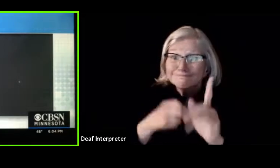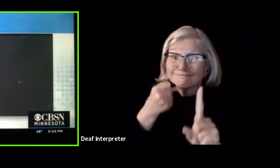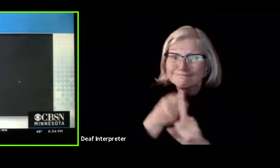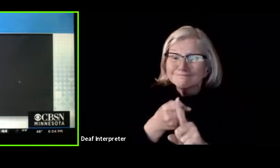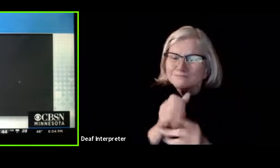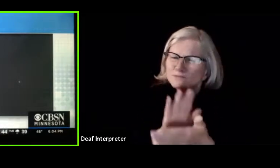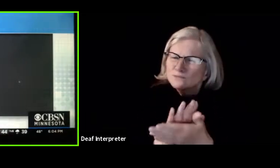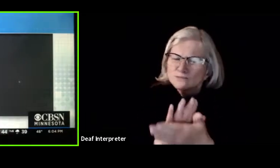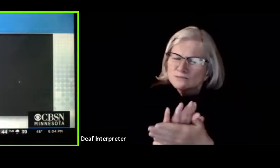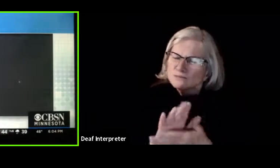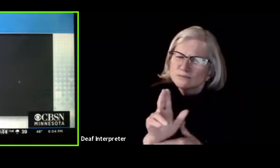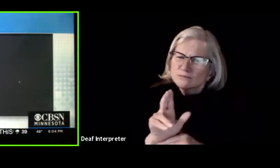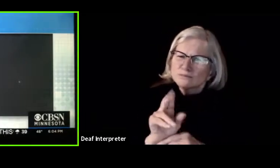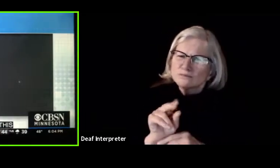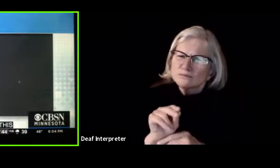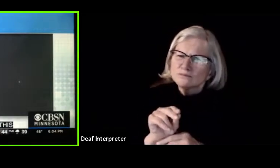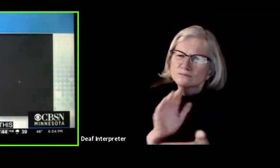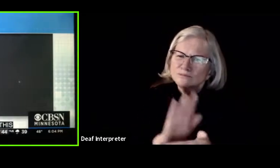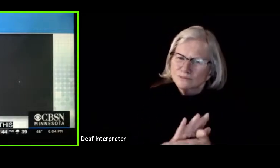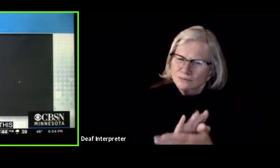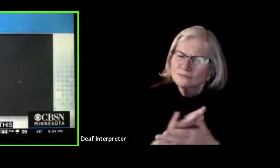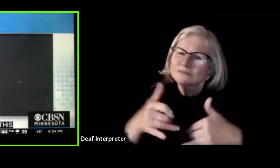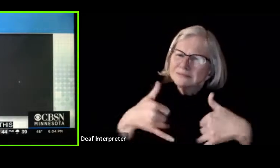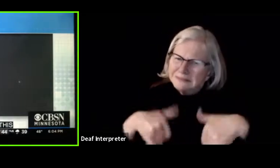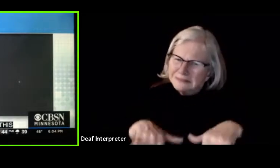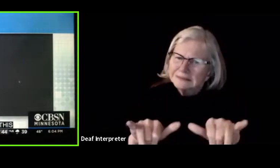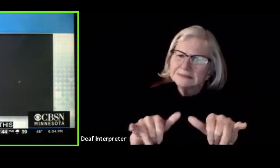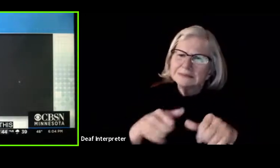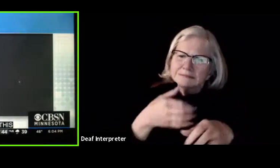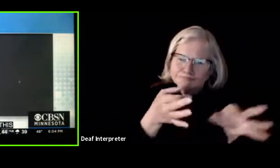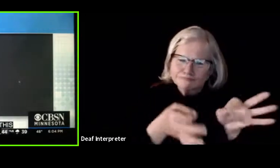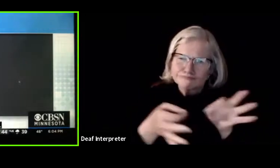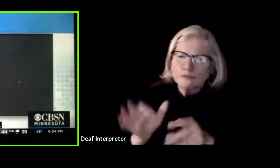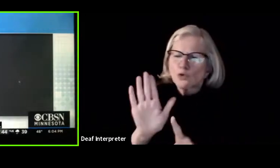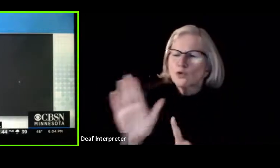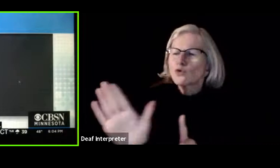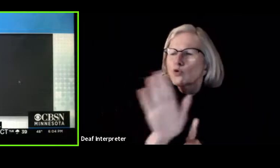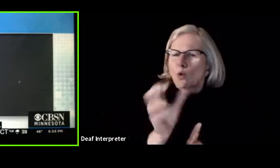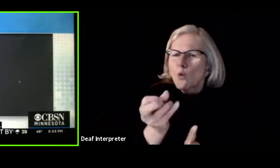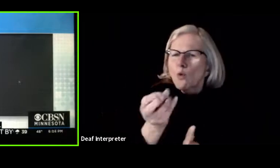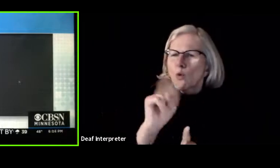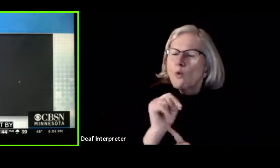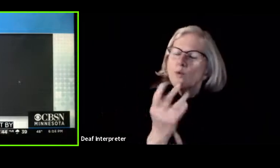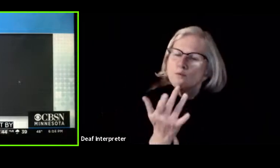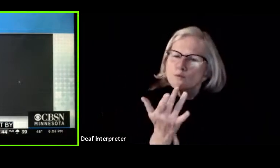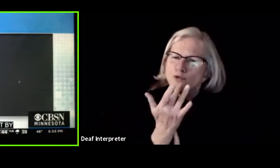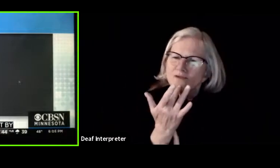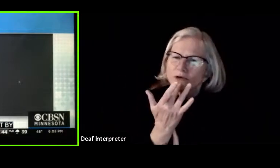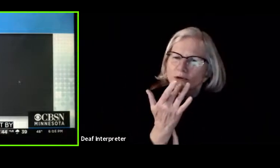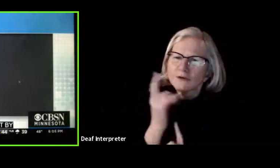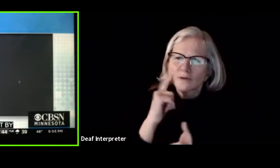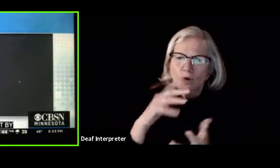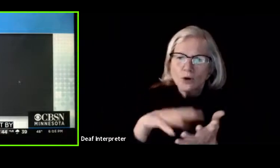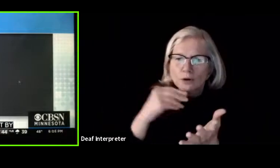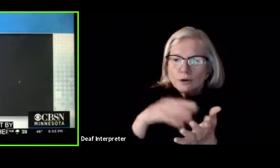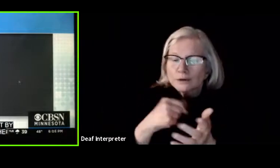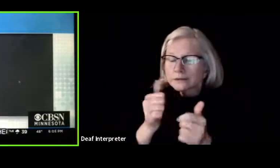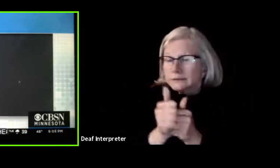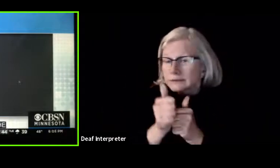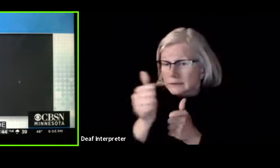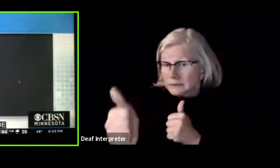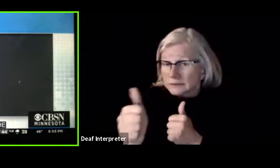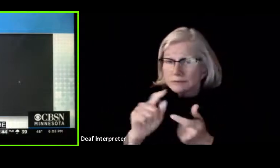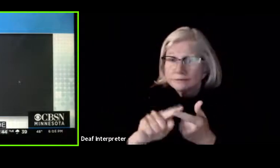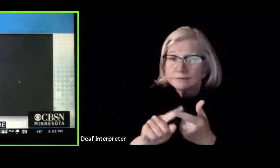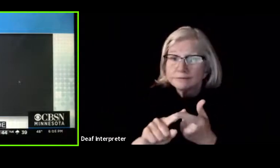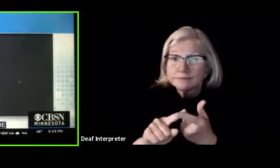district by district abide by the rules that they set earlier in terms of how they want to plan for either distance, hybrid, or in-person schooling.